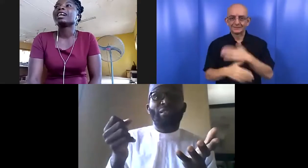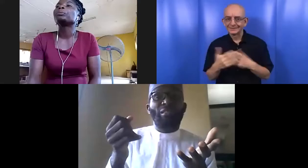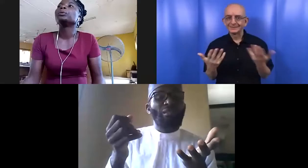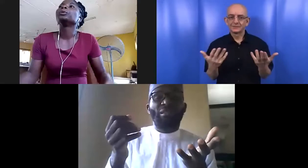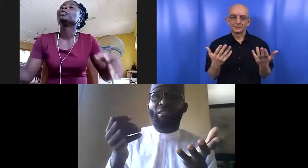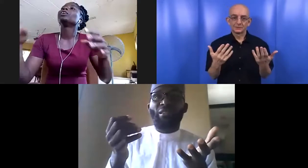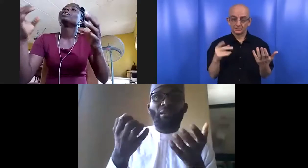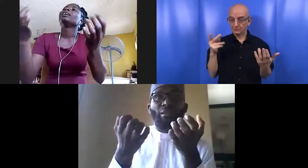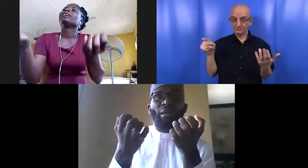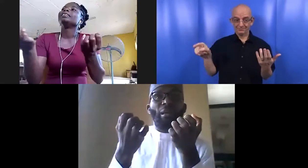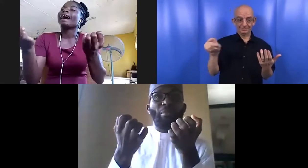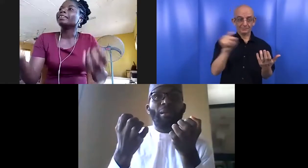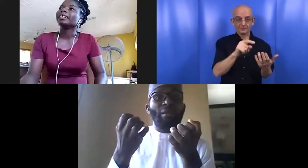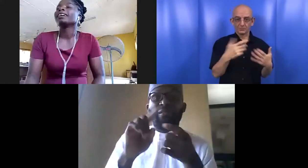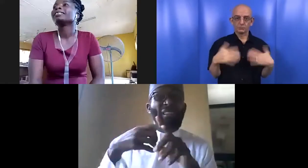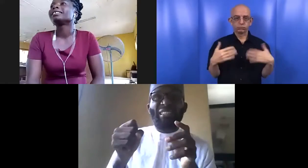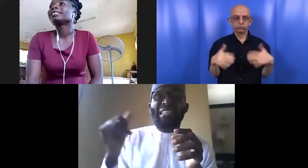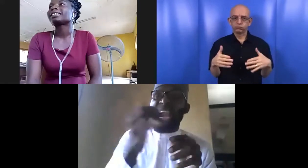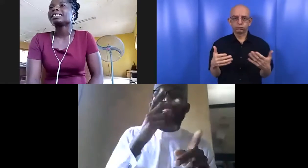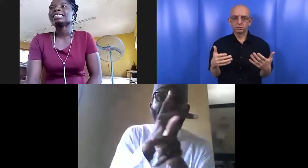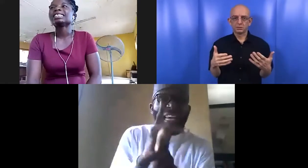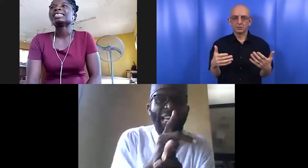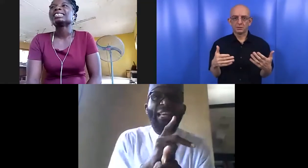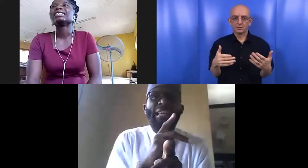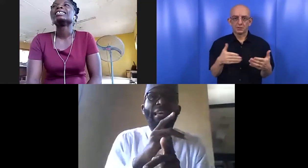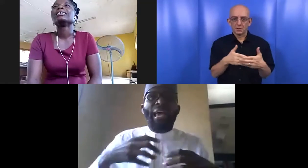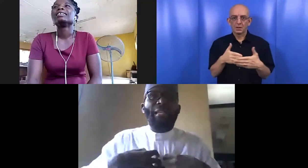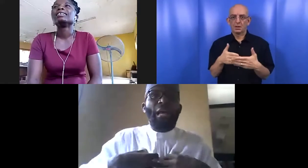For example, the idea,